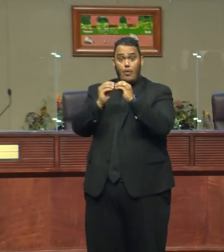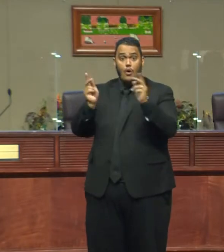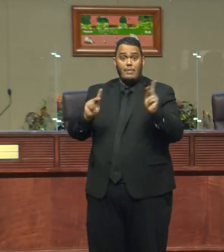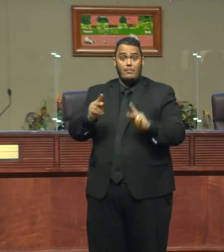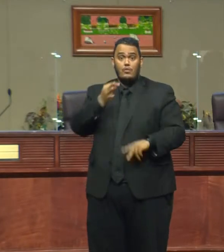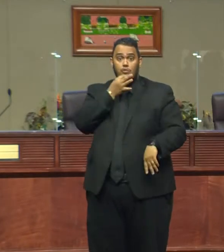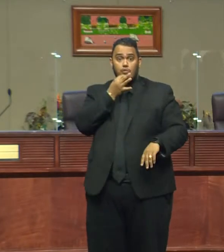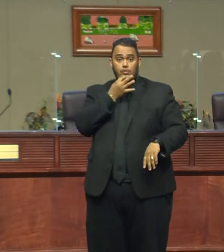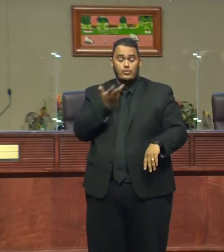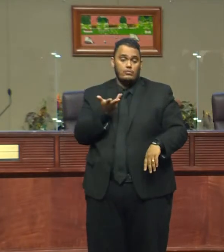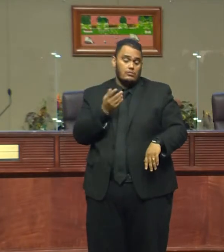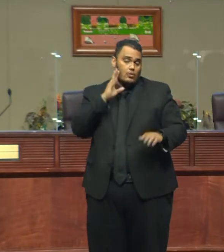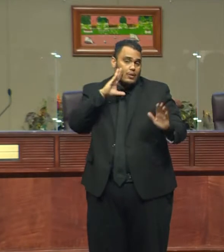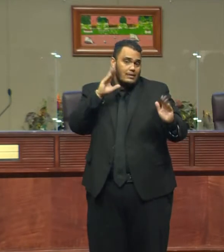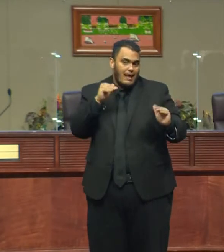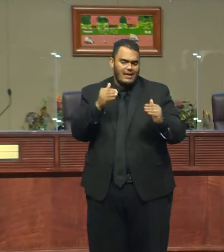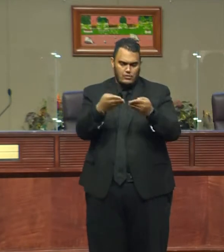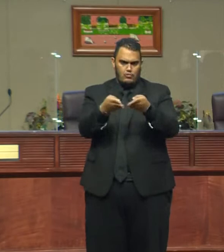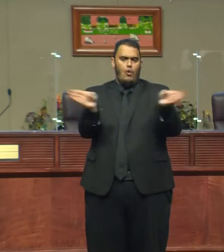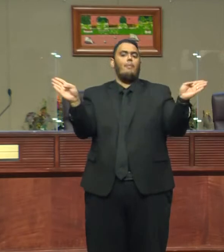soon.